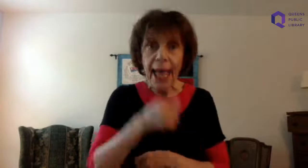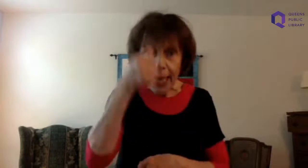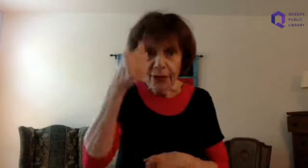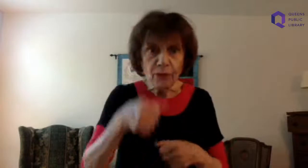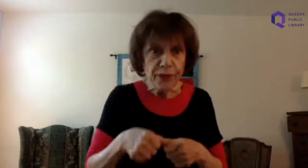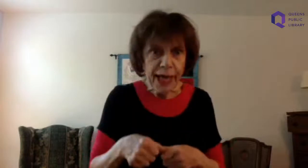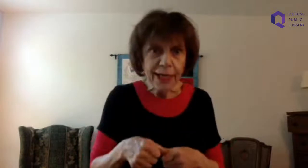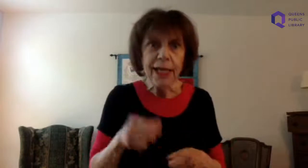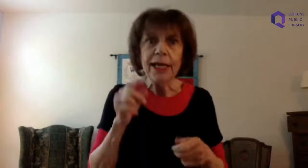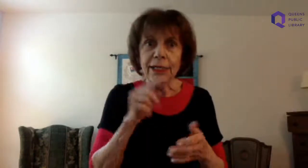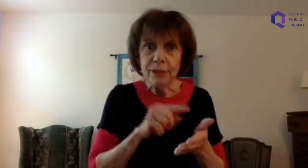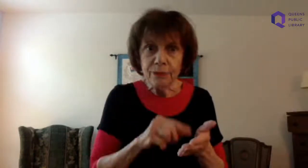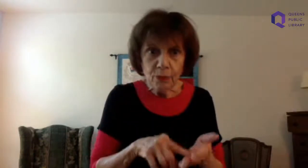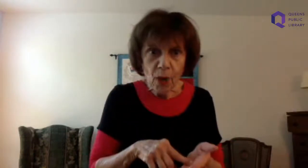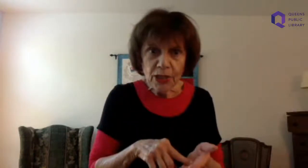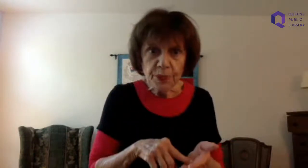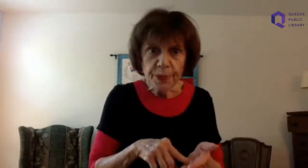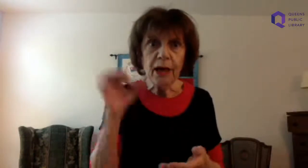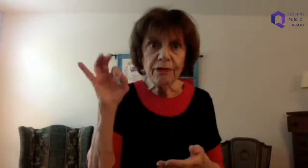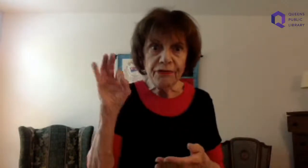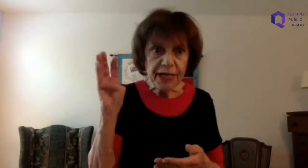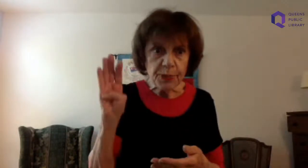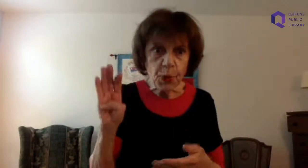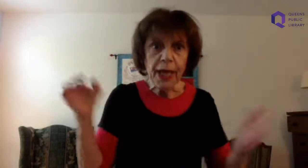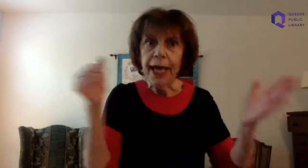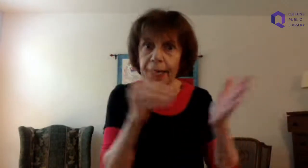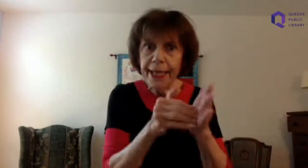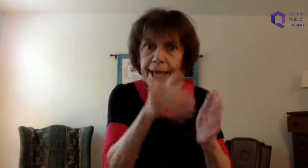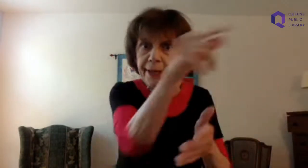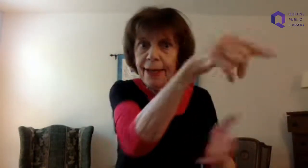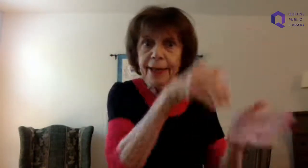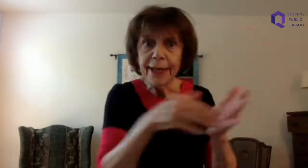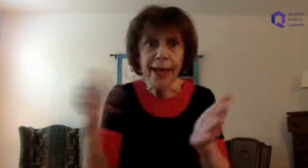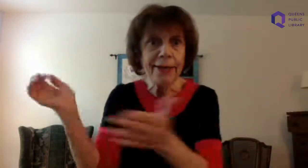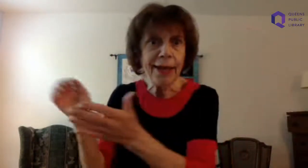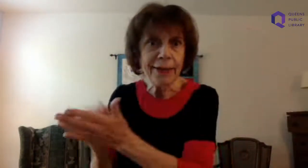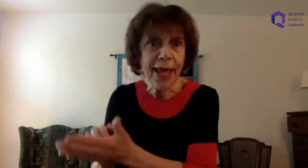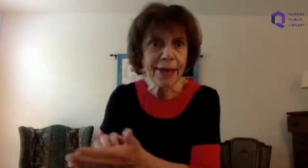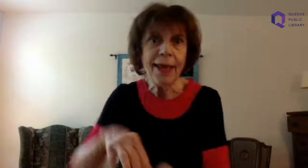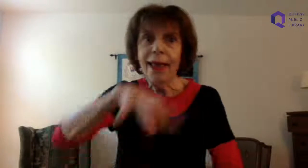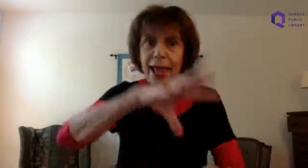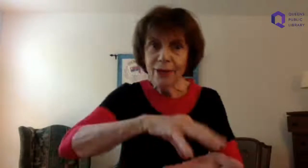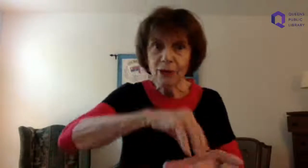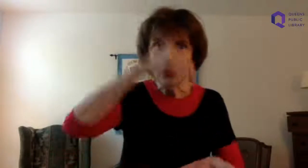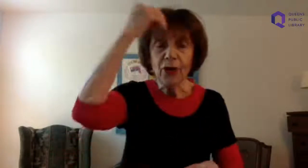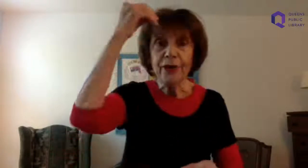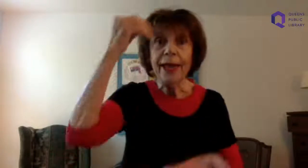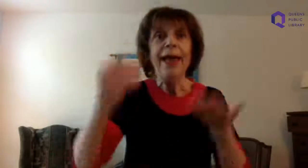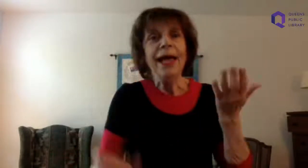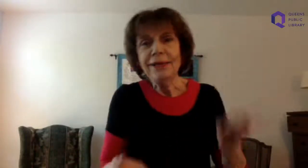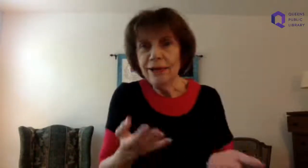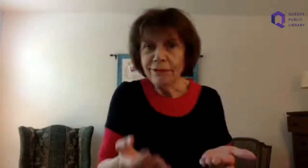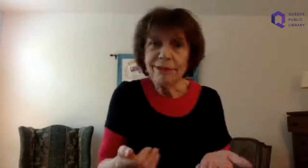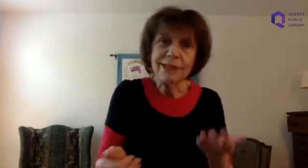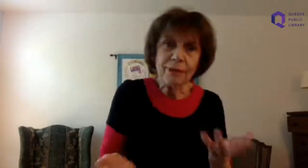And don't forget, watch me on Facebook again and again and again, and you'll learn. And you know,